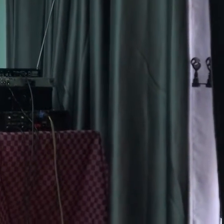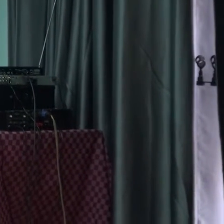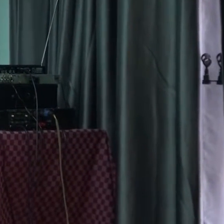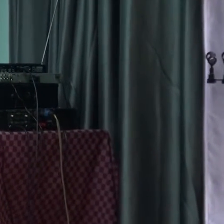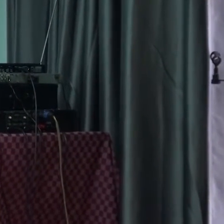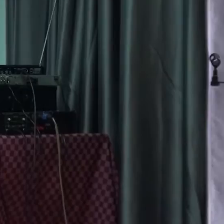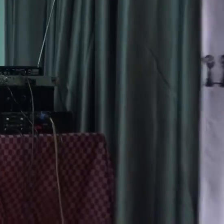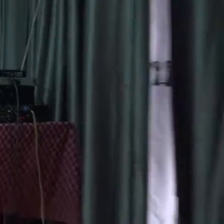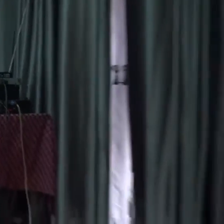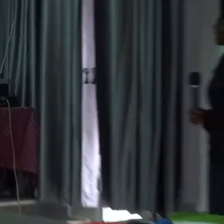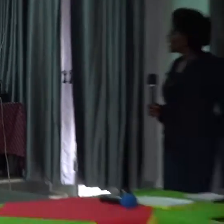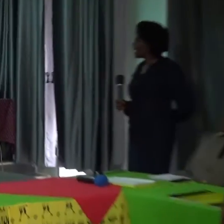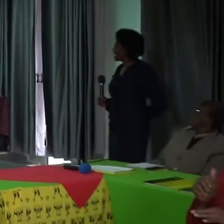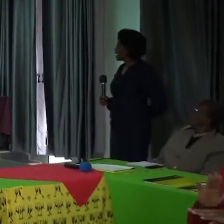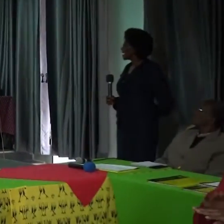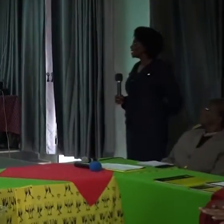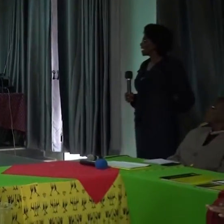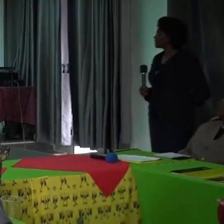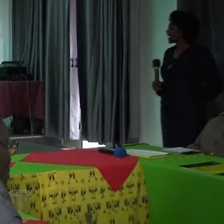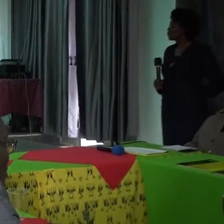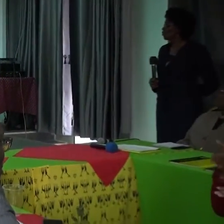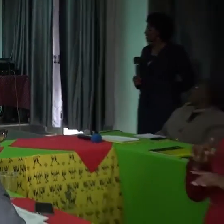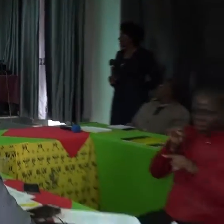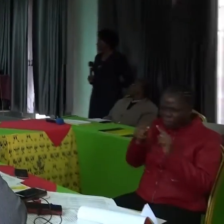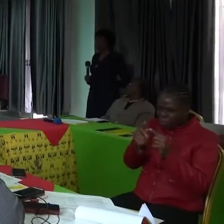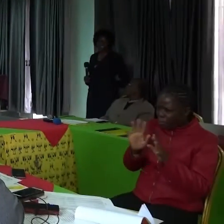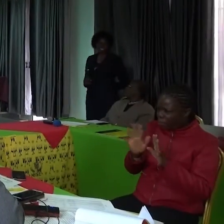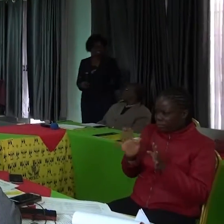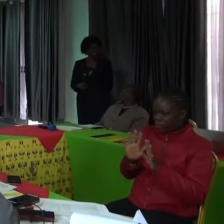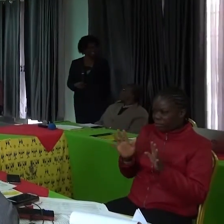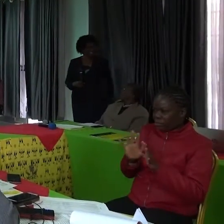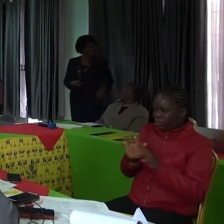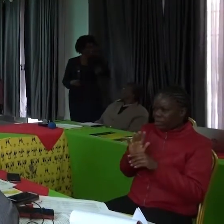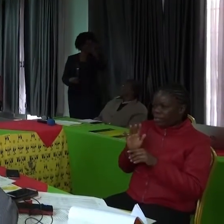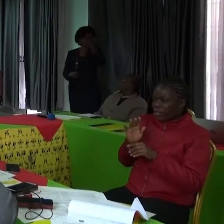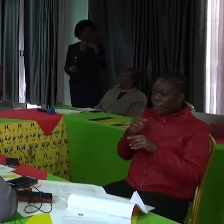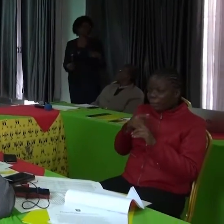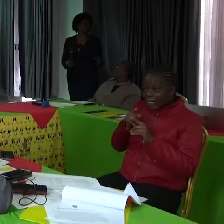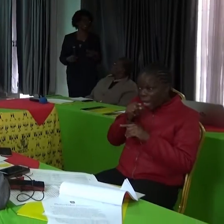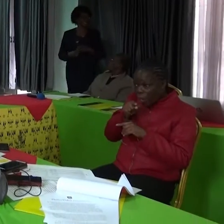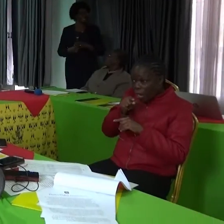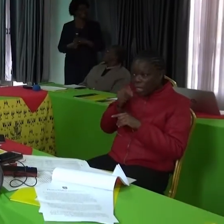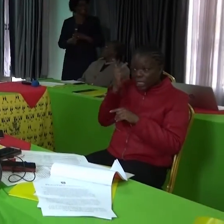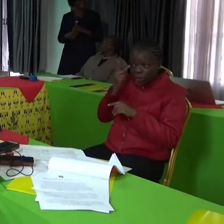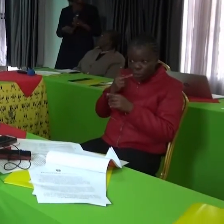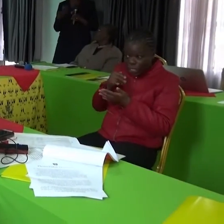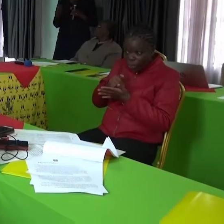implementing process. I will want maybe to change this up because of this